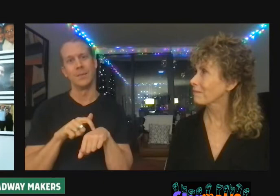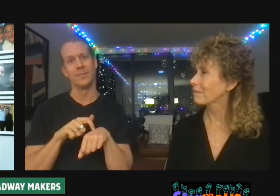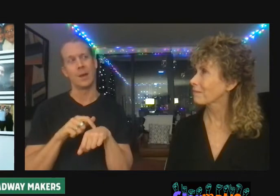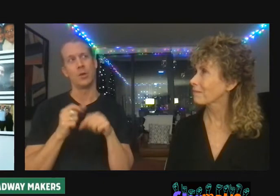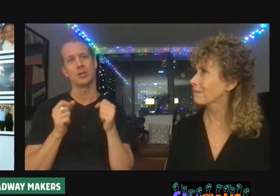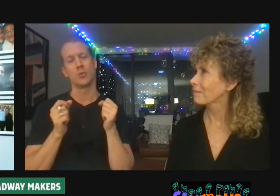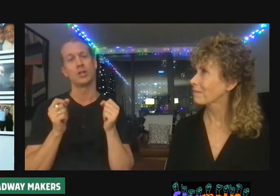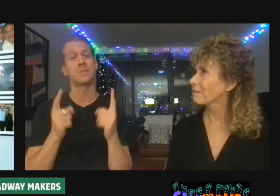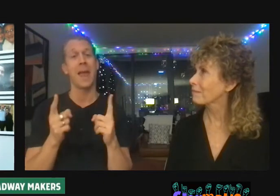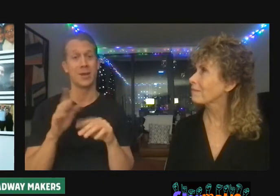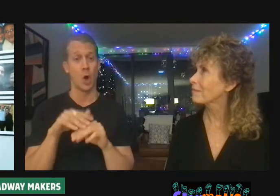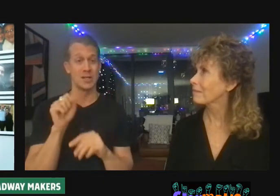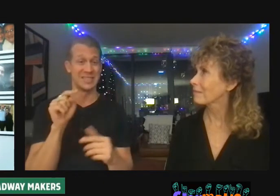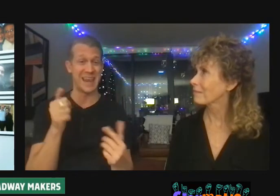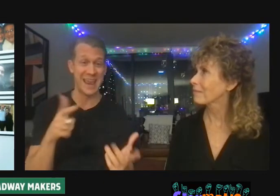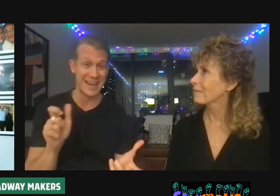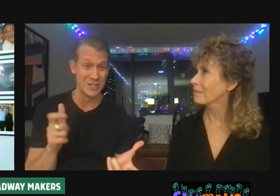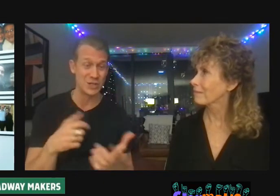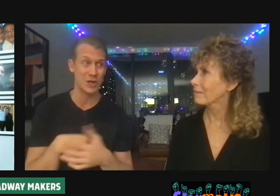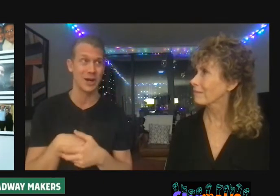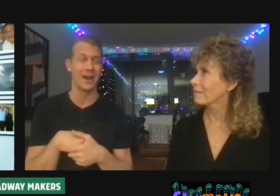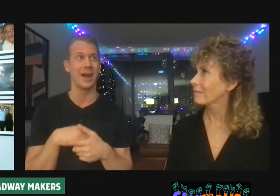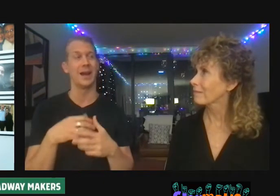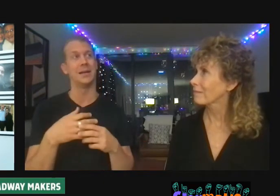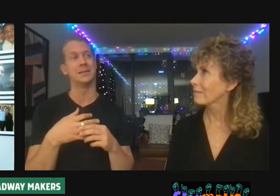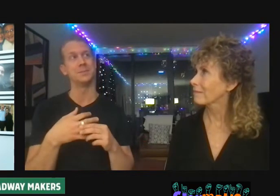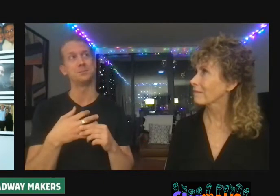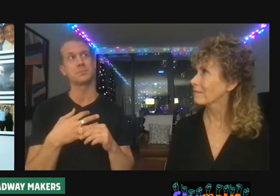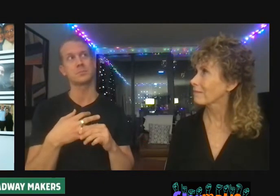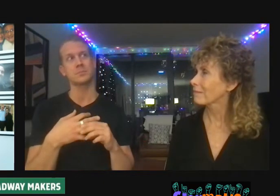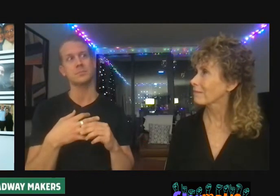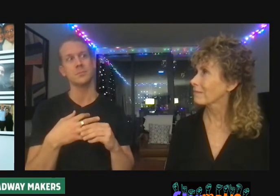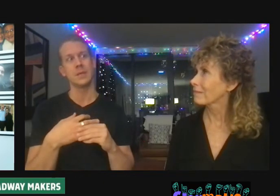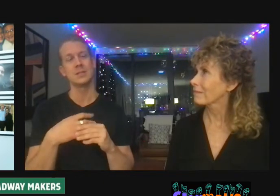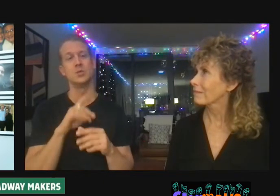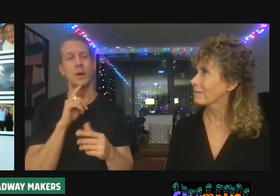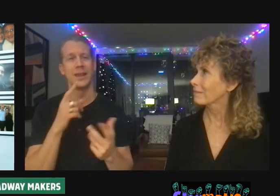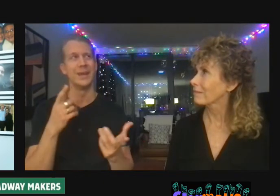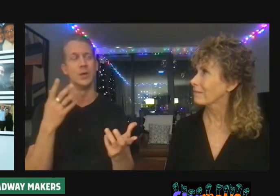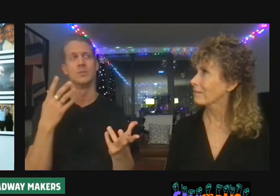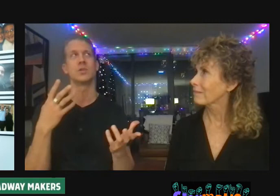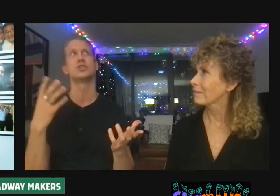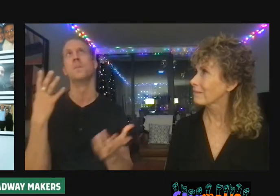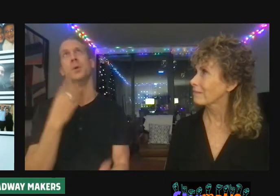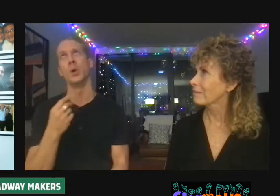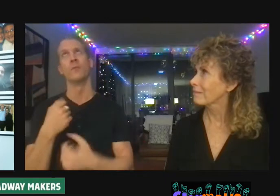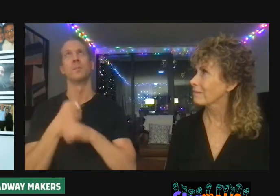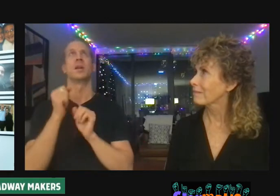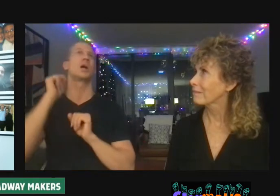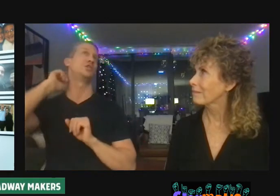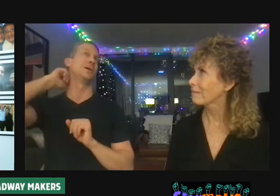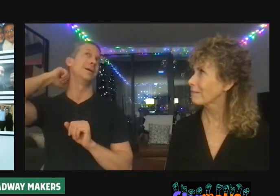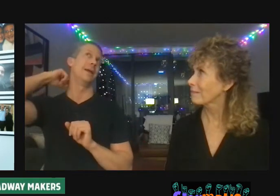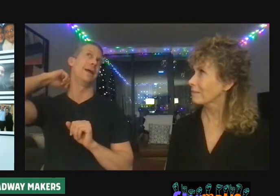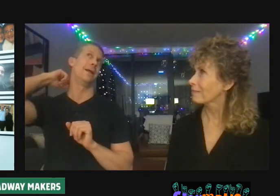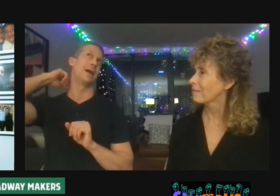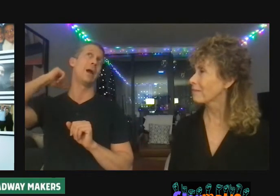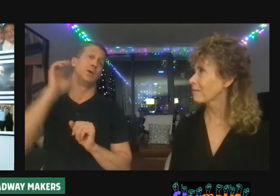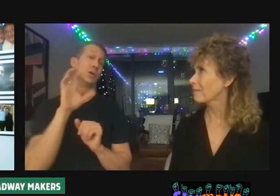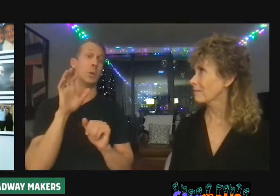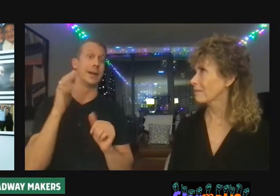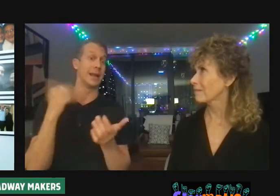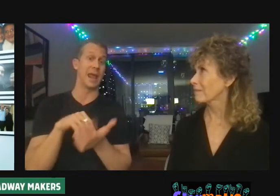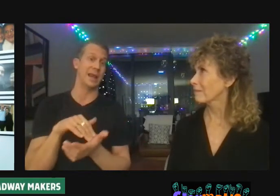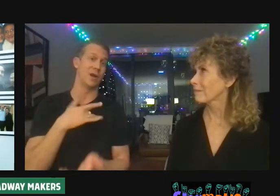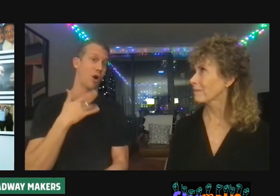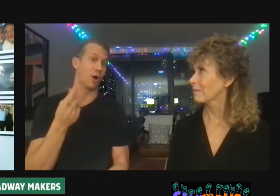times that were spent on stage. And it's really, you know, such a beautiful production, and I